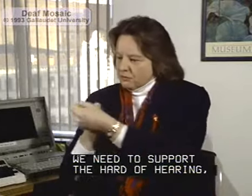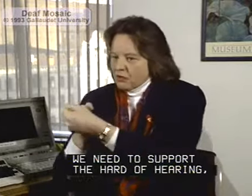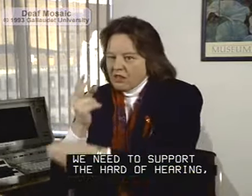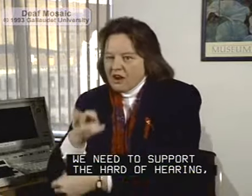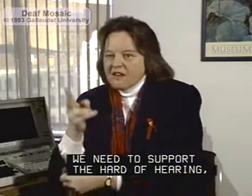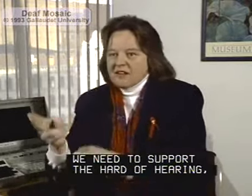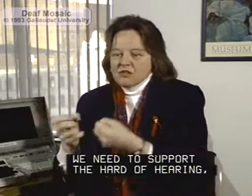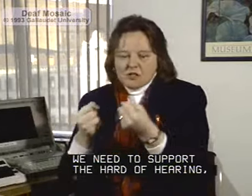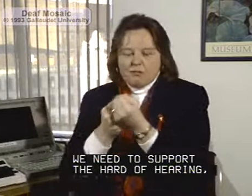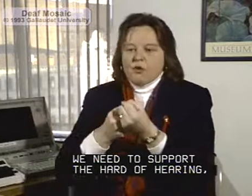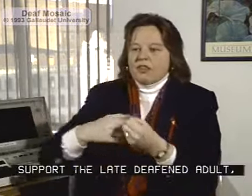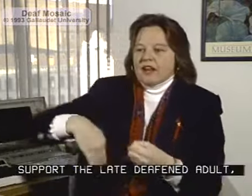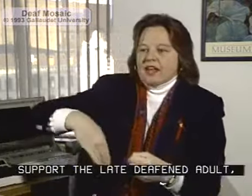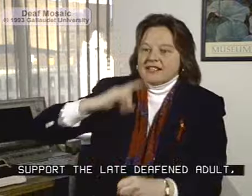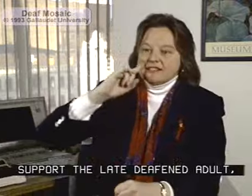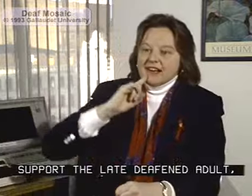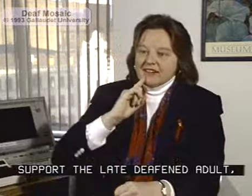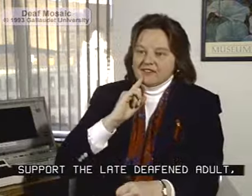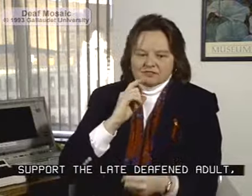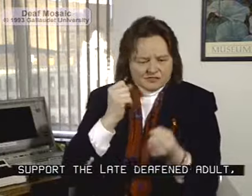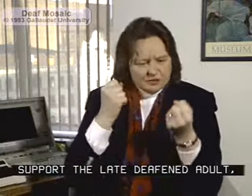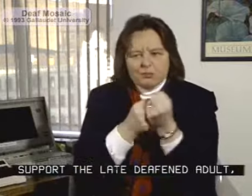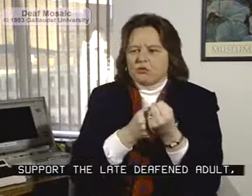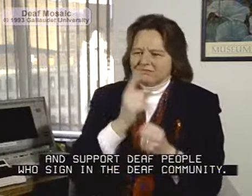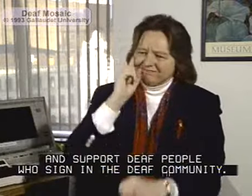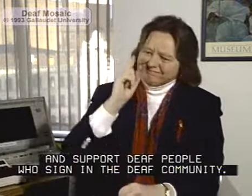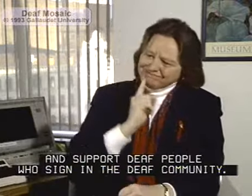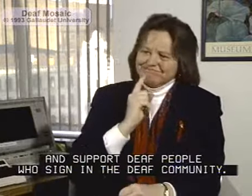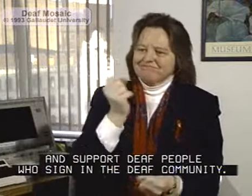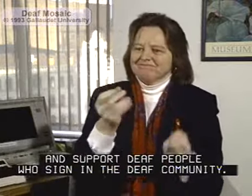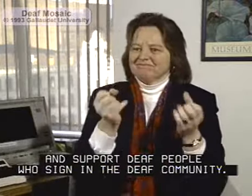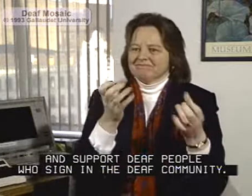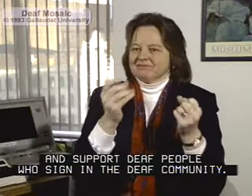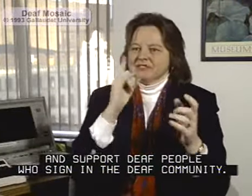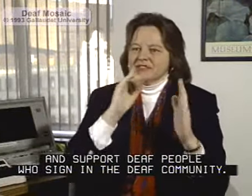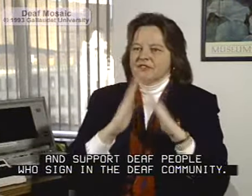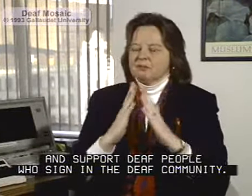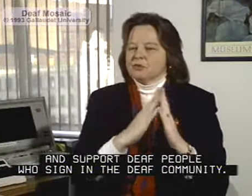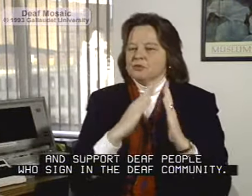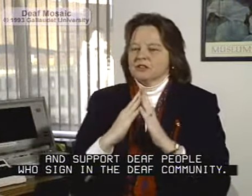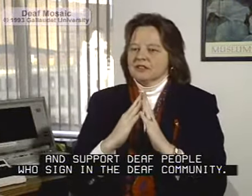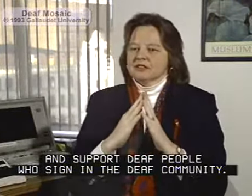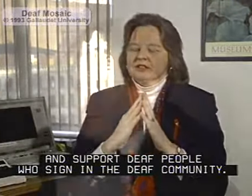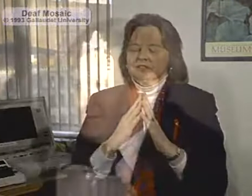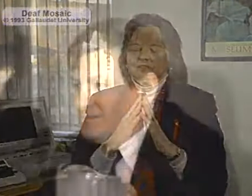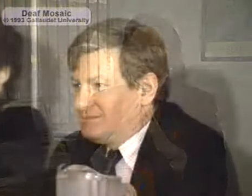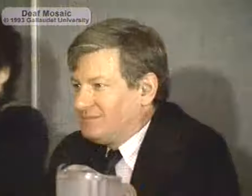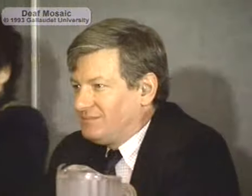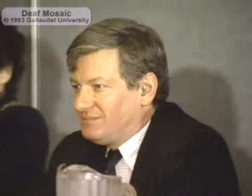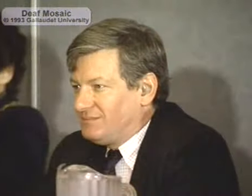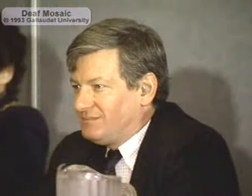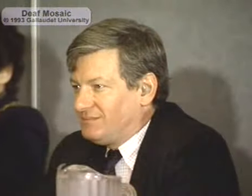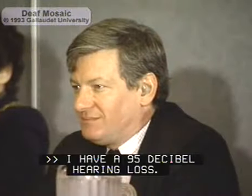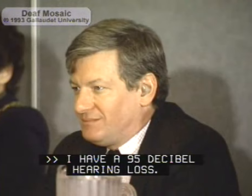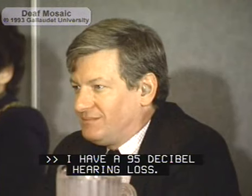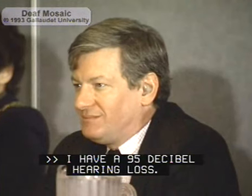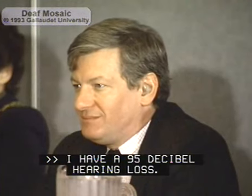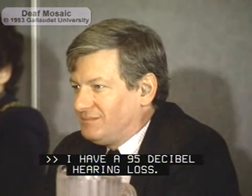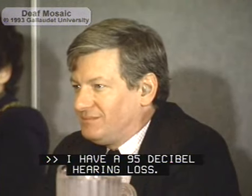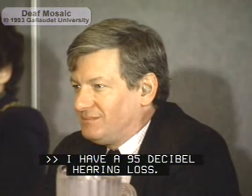of hearing, support the late deaf and adult, and support deaf people who sign in the deaf community. I have a 95 decibel